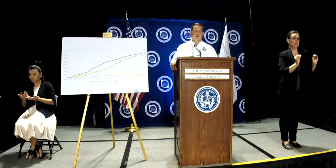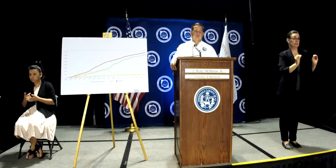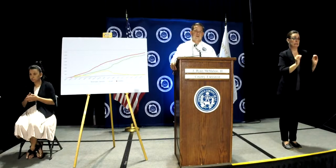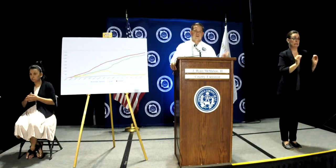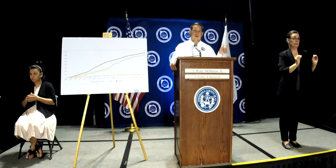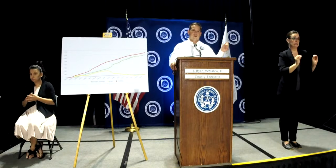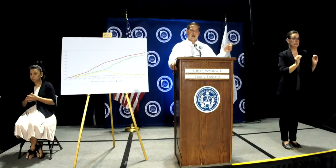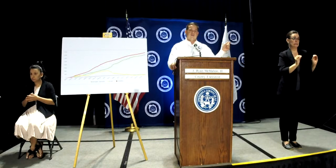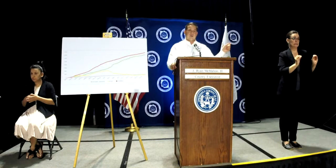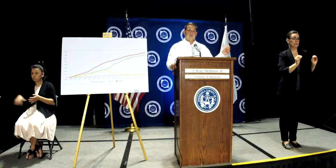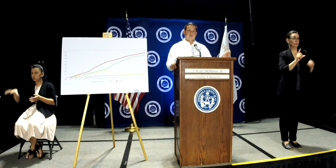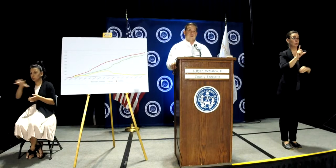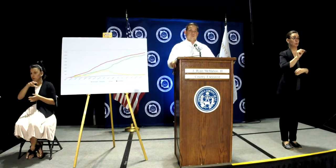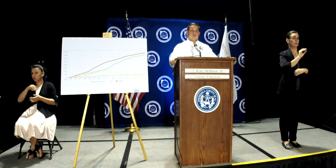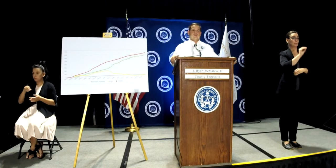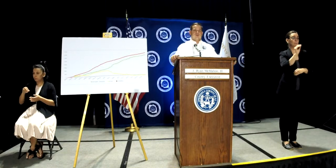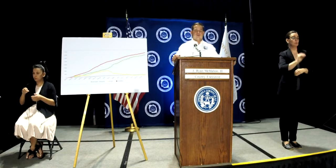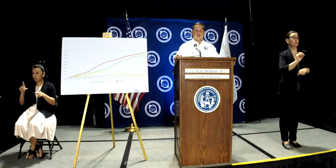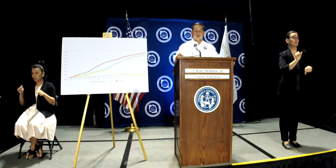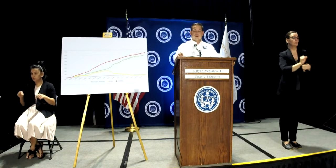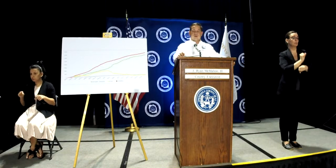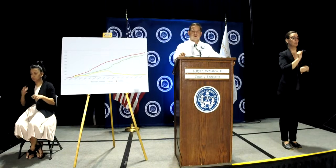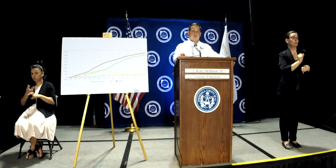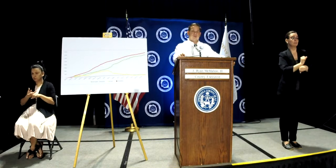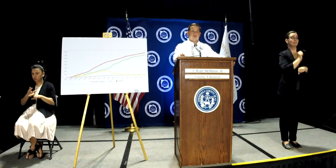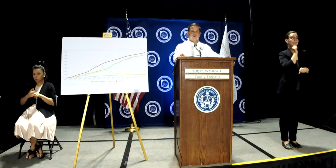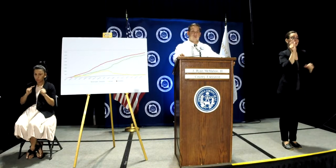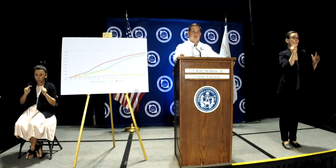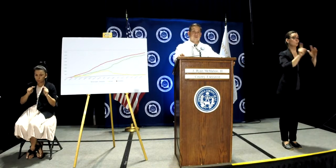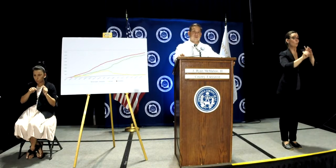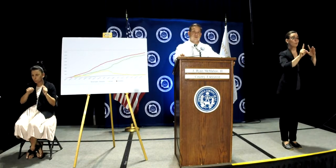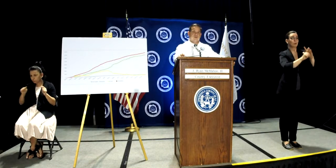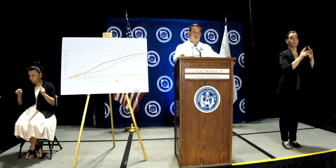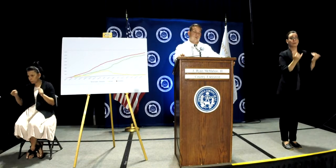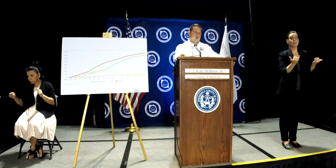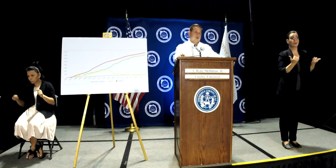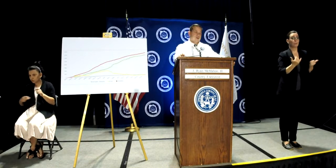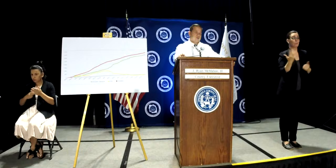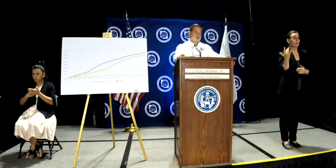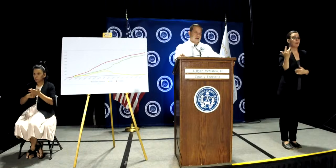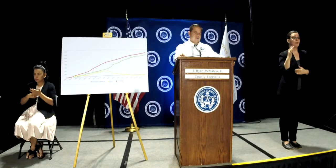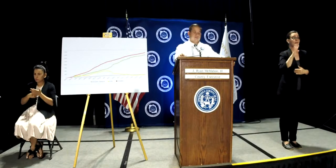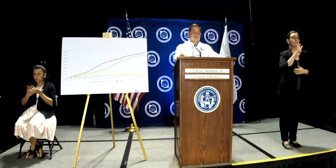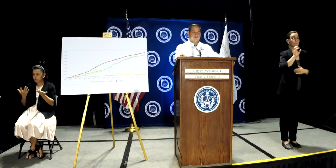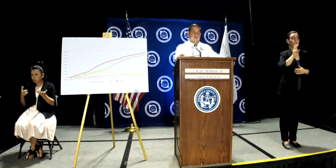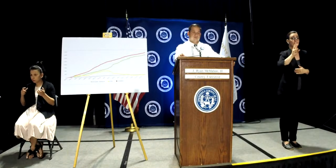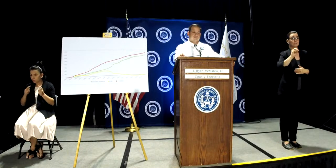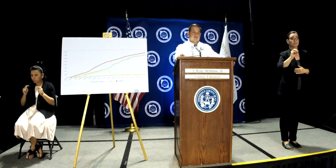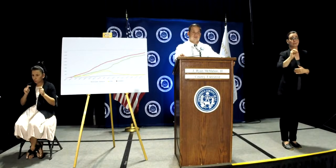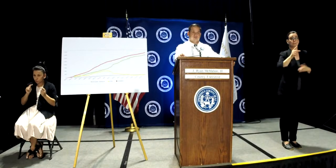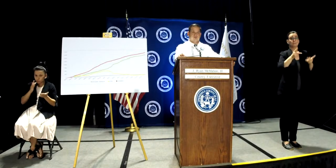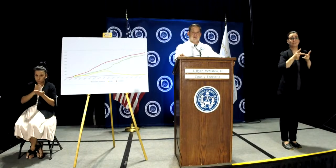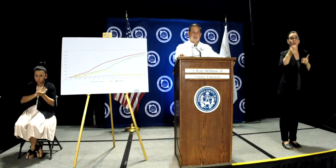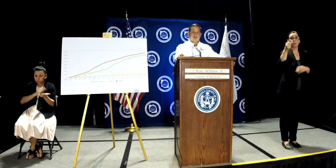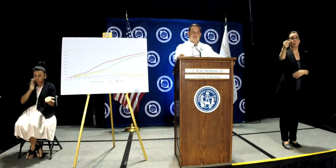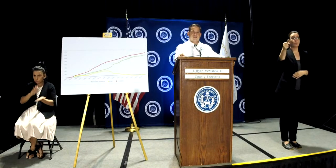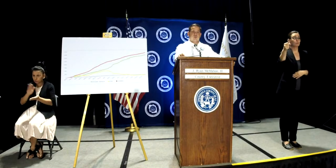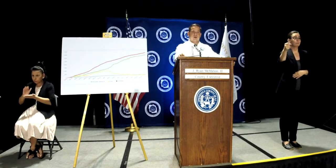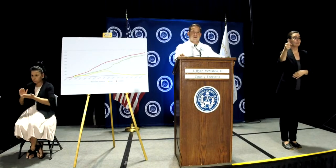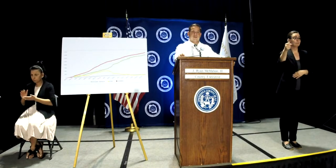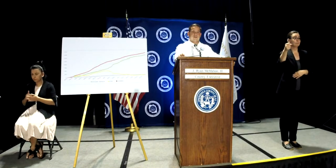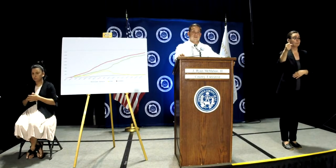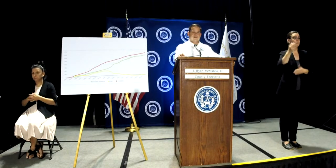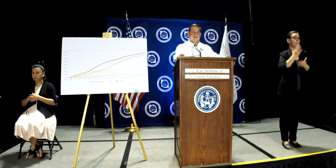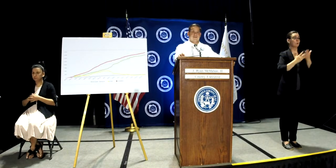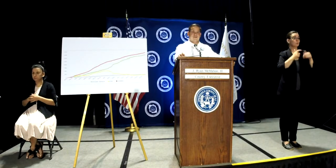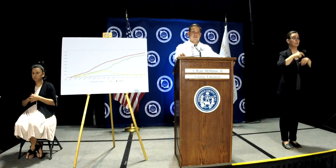up to work because I haven't been able to fill the positions. So these are all positions filled last year. So there's not. This is just. This is what